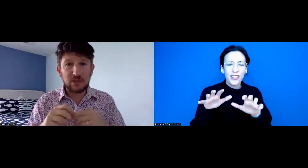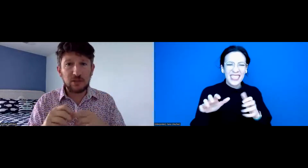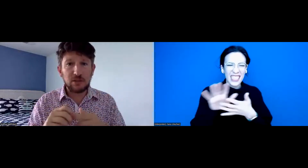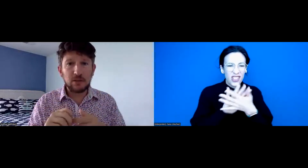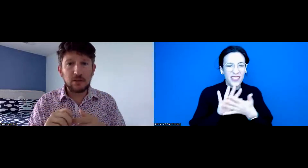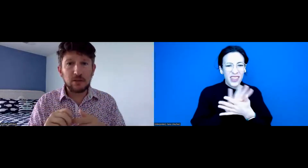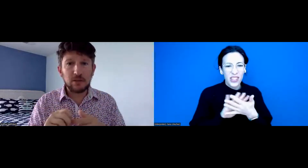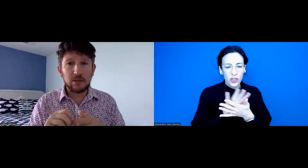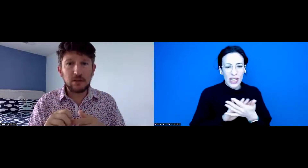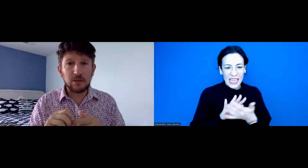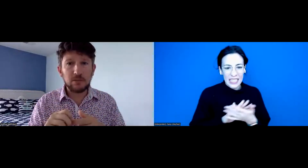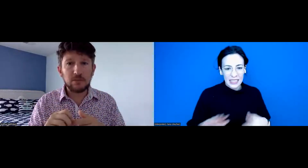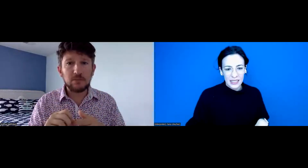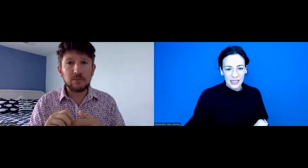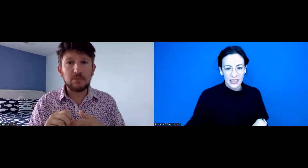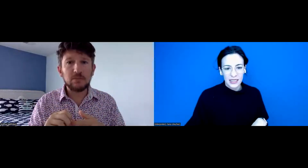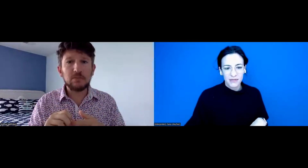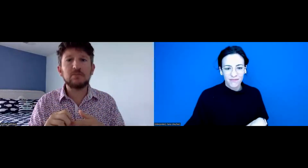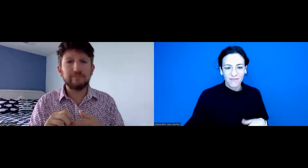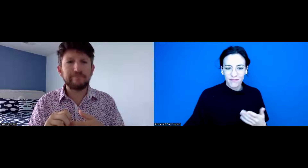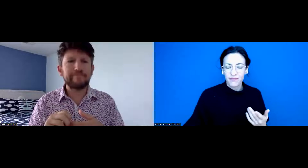It's not freezing, it's just very grainy.